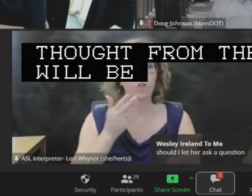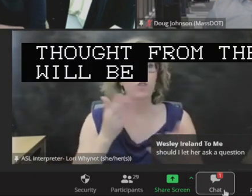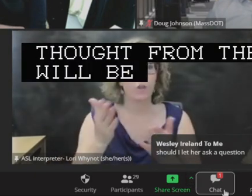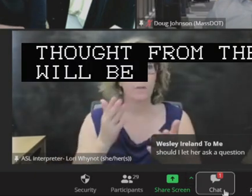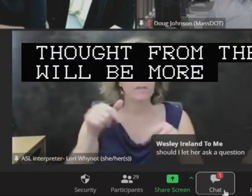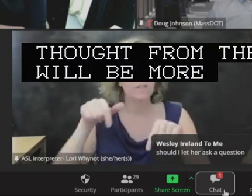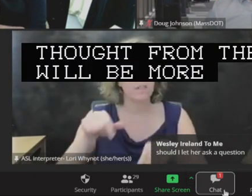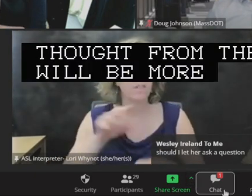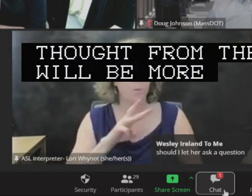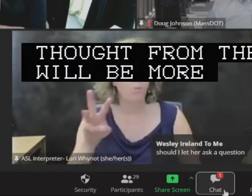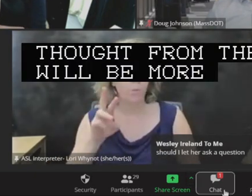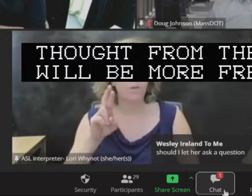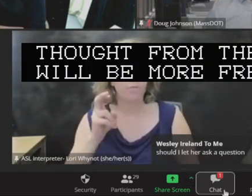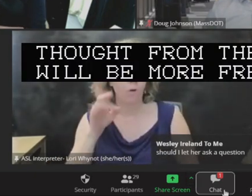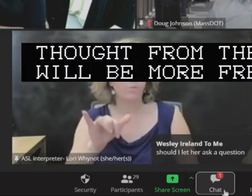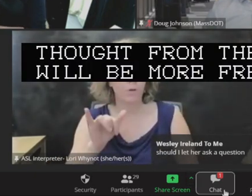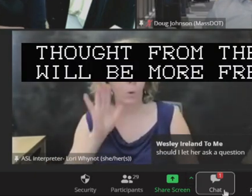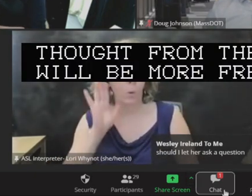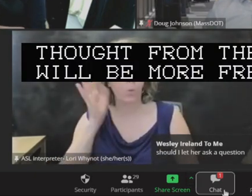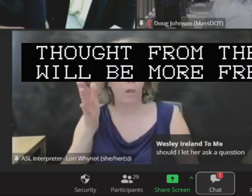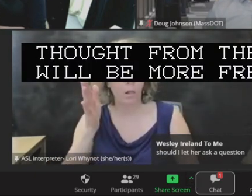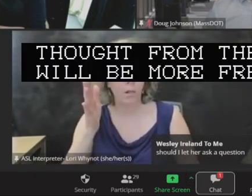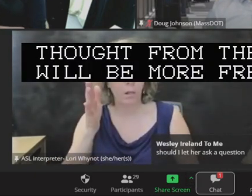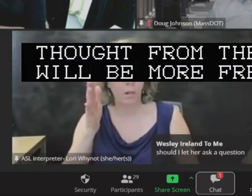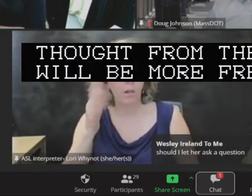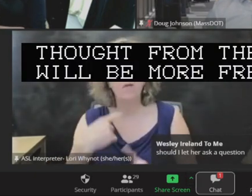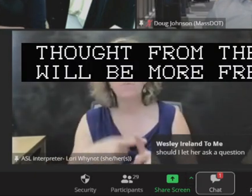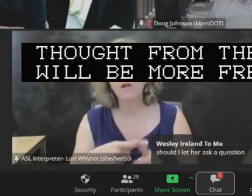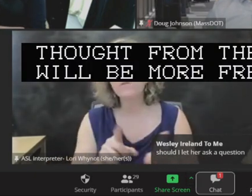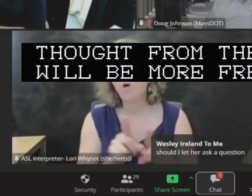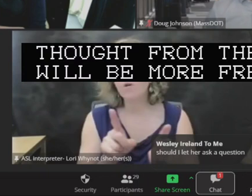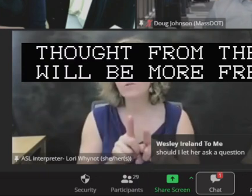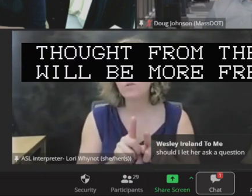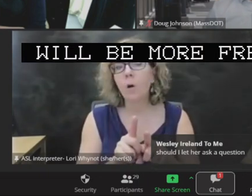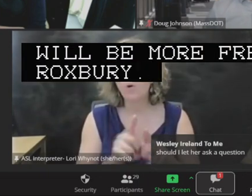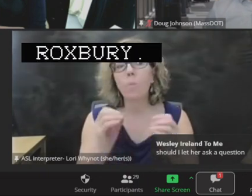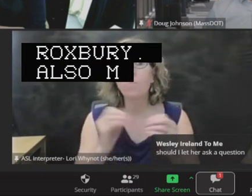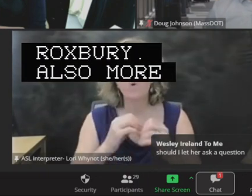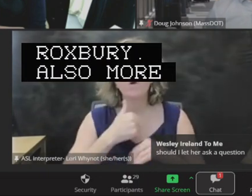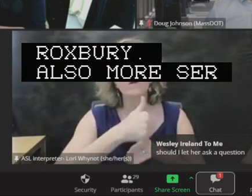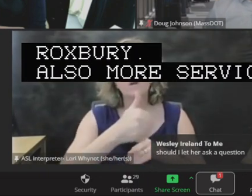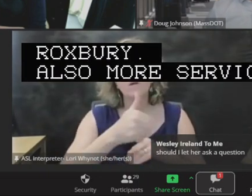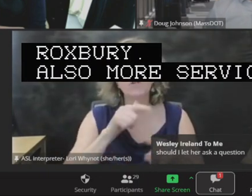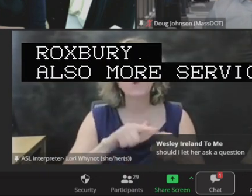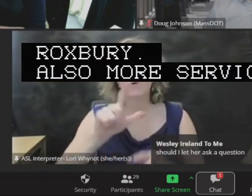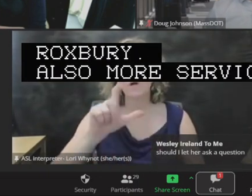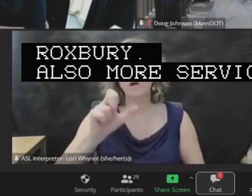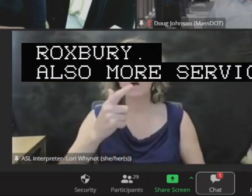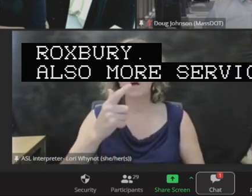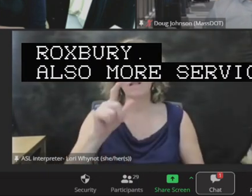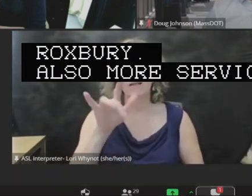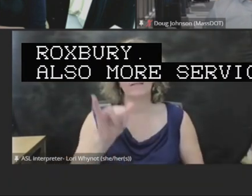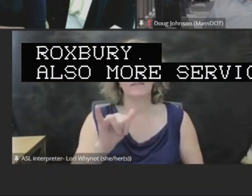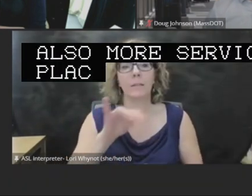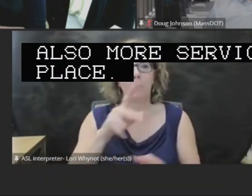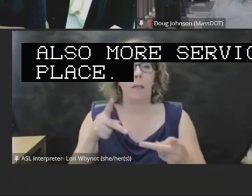Roxbury, and also service to Legacy Place. My question